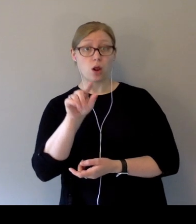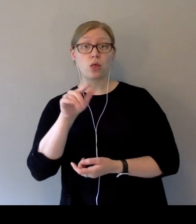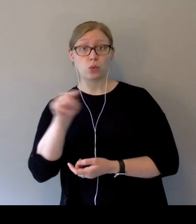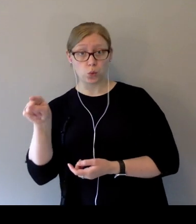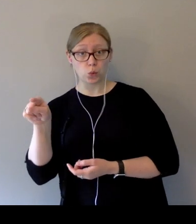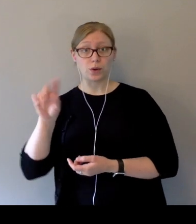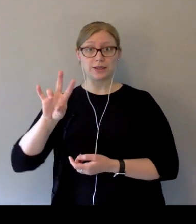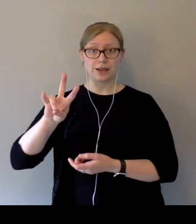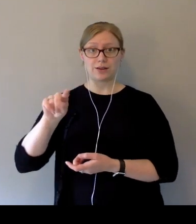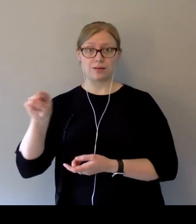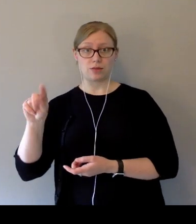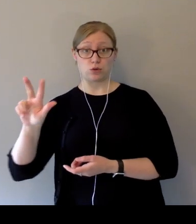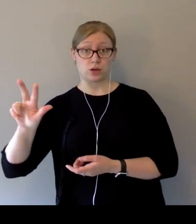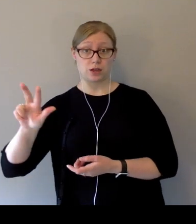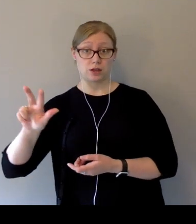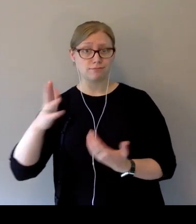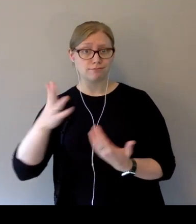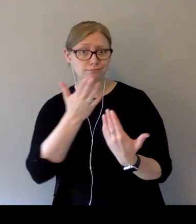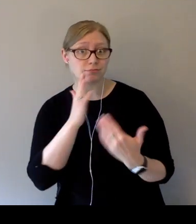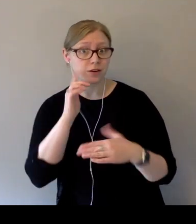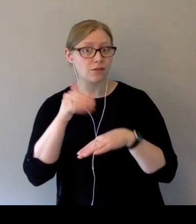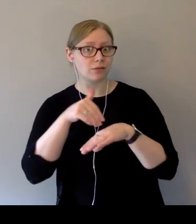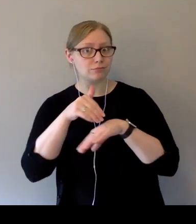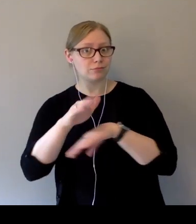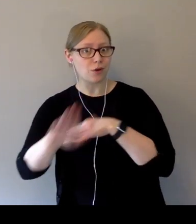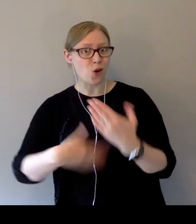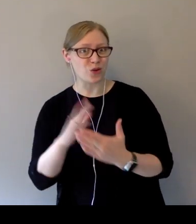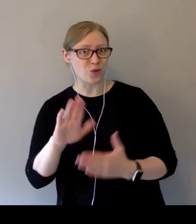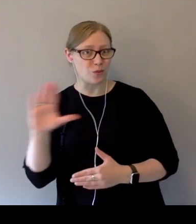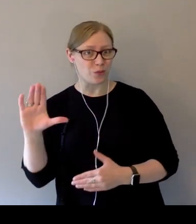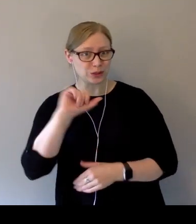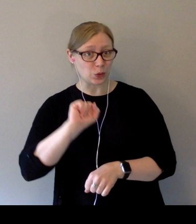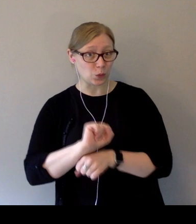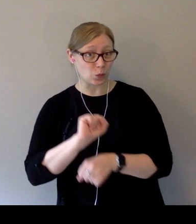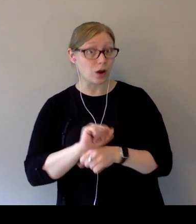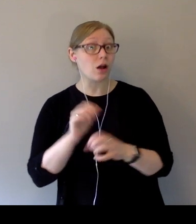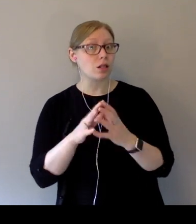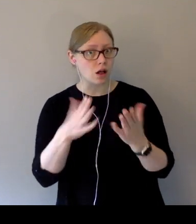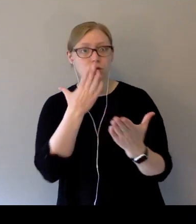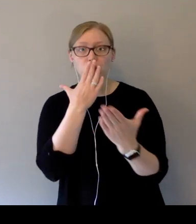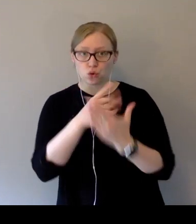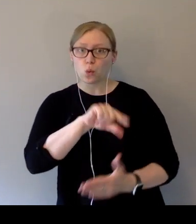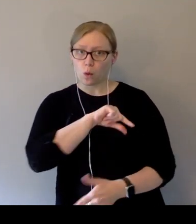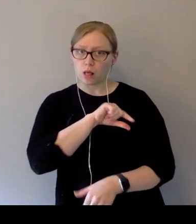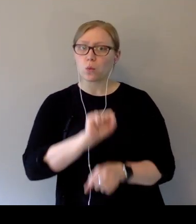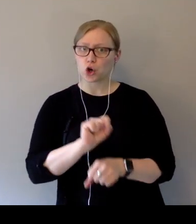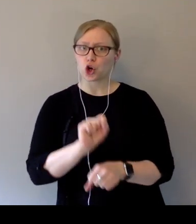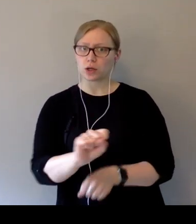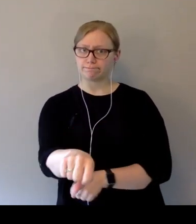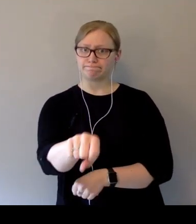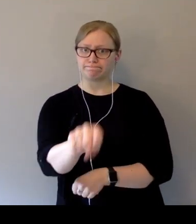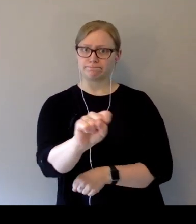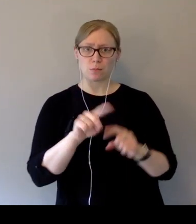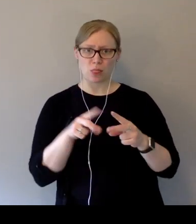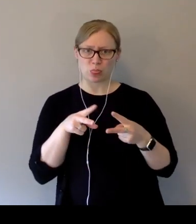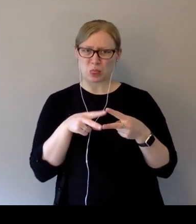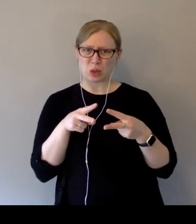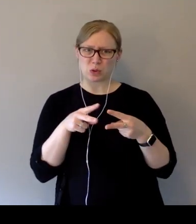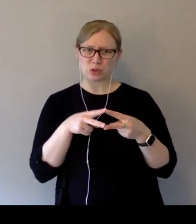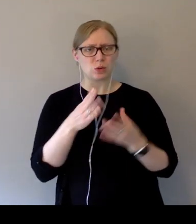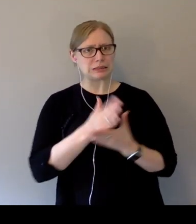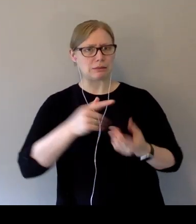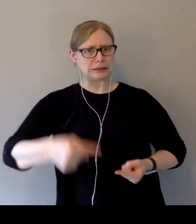7-3. Thank you for turning in all that missing work. A lot of it was good quality, but these two things you had some